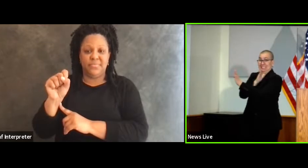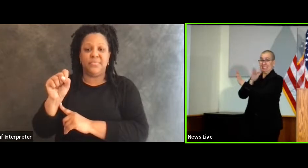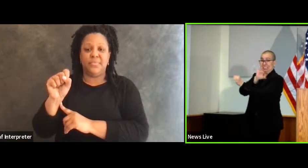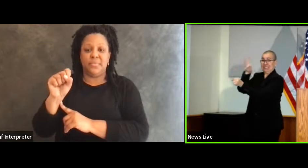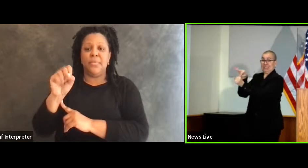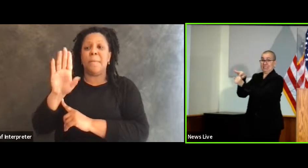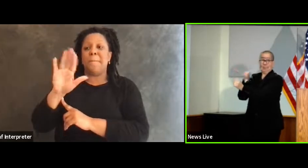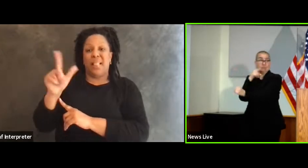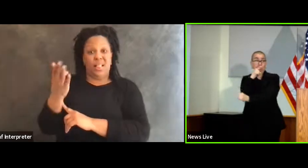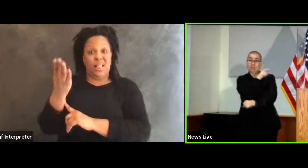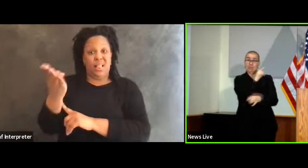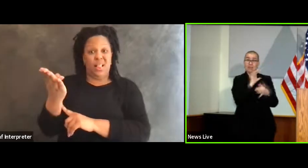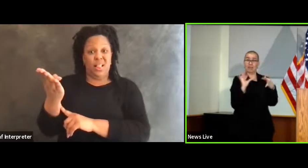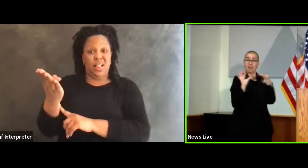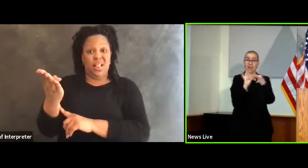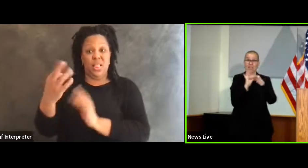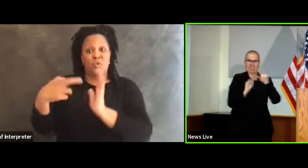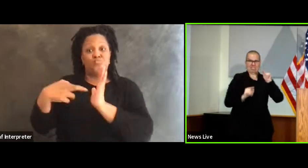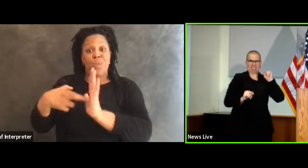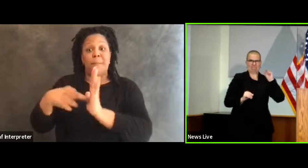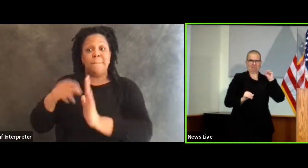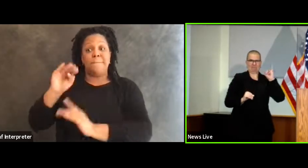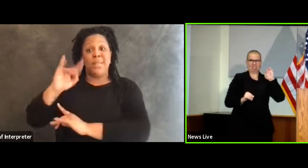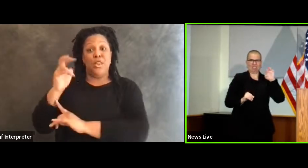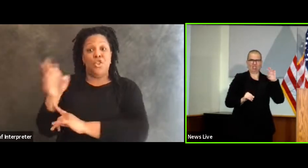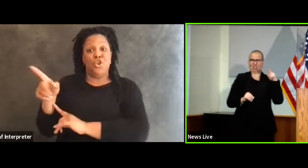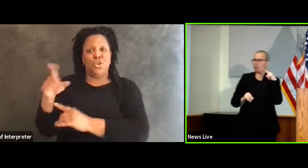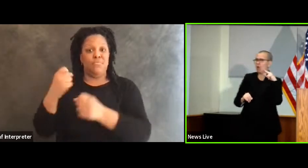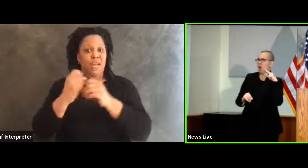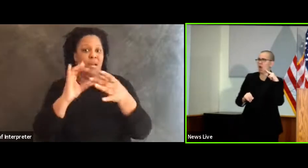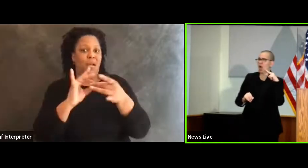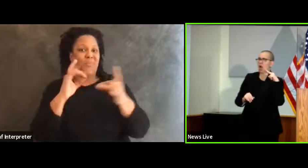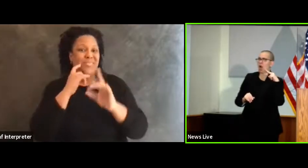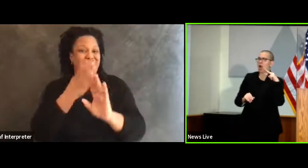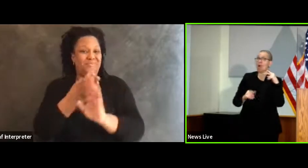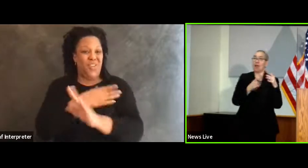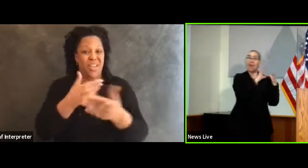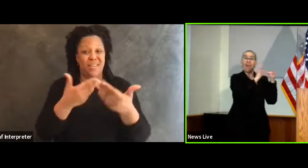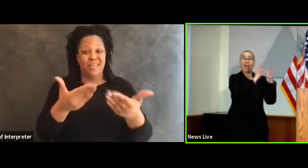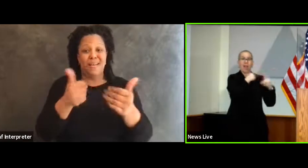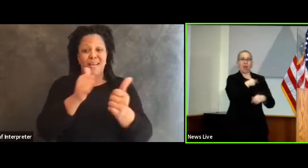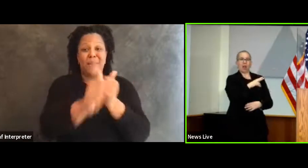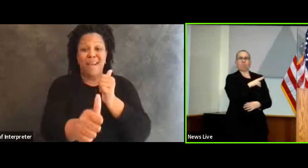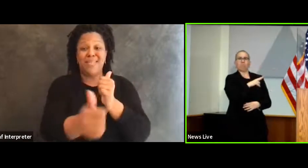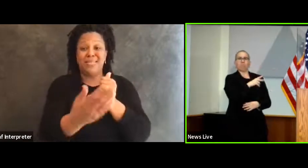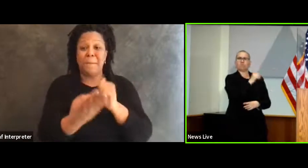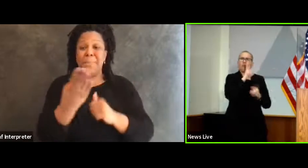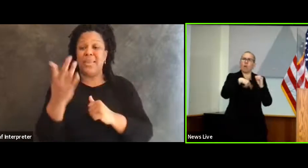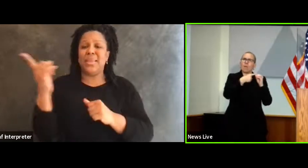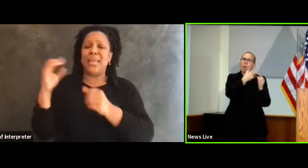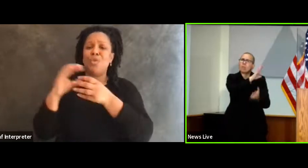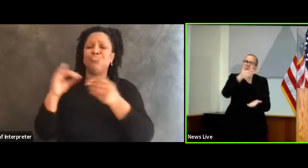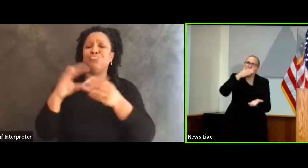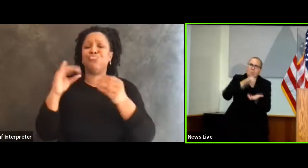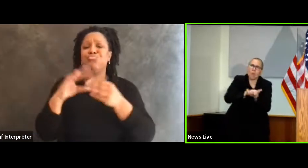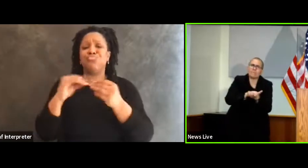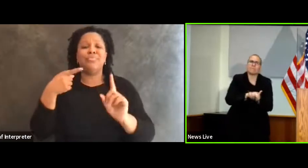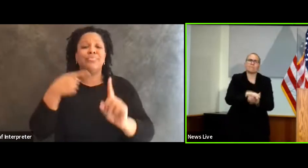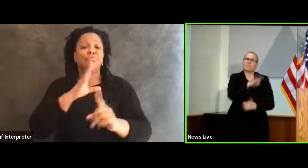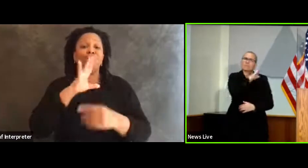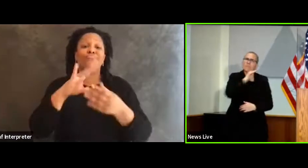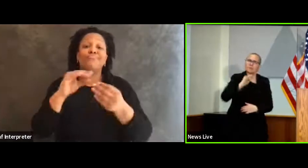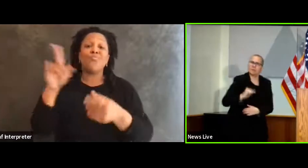comments really touched me. He told a story and he referenced his wife and his child. And after